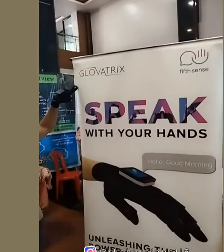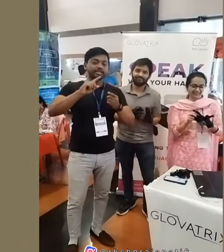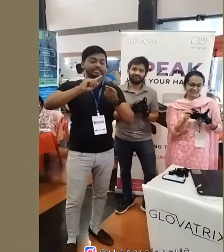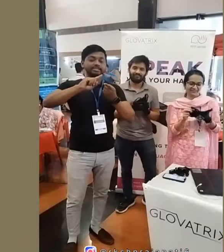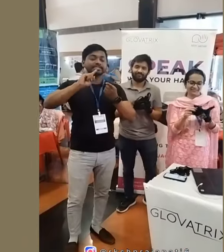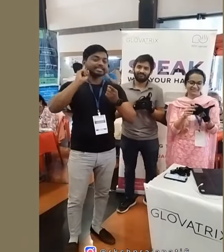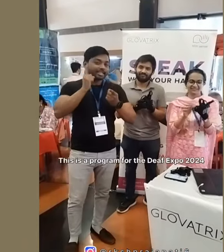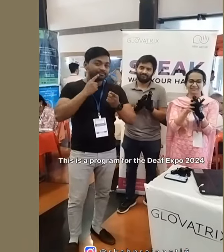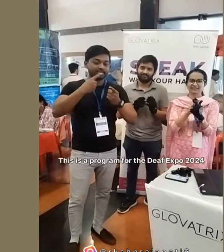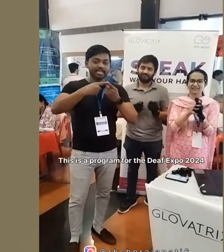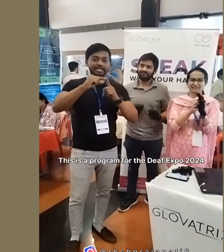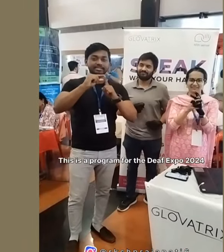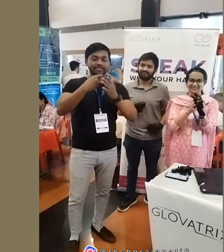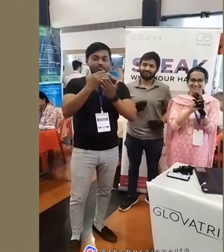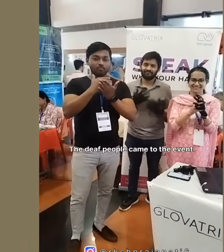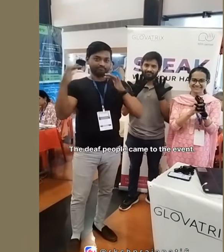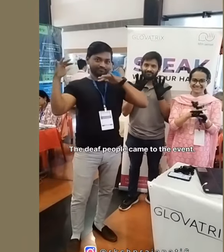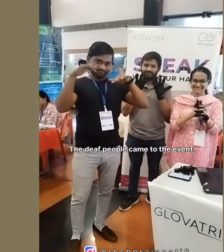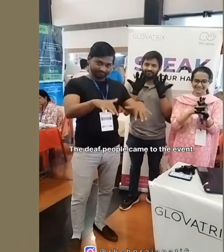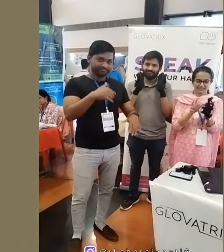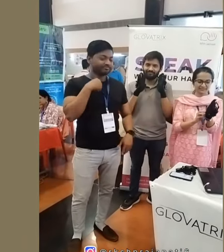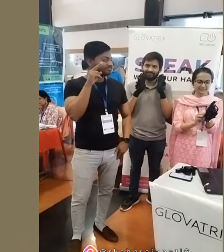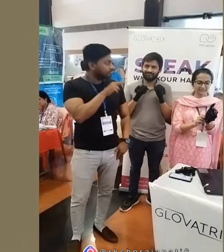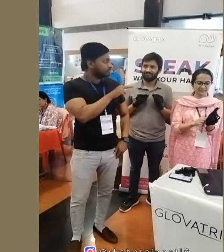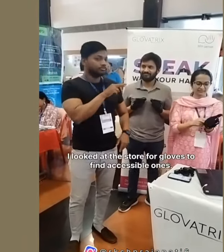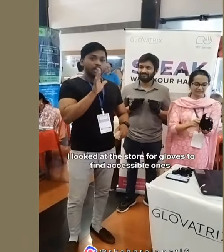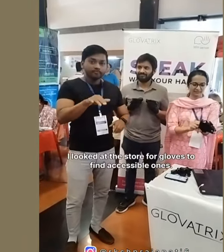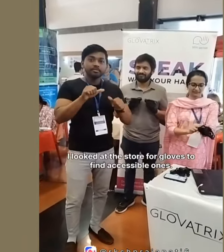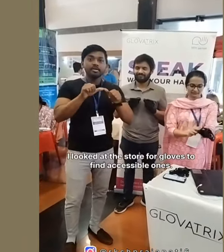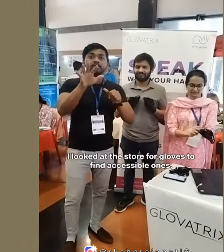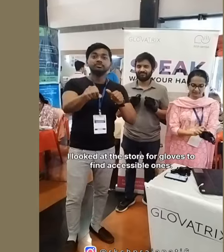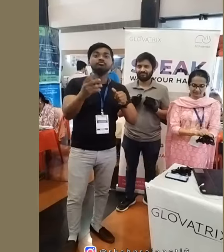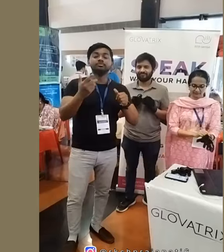workplace communications tool for the deaf and the speech impaired employees.